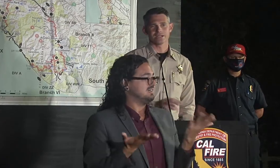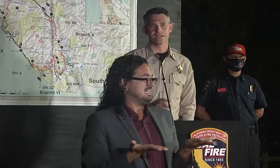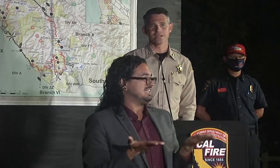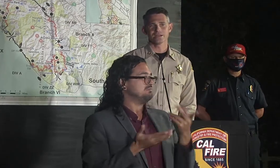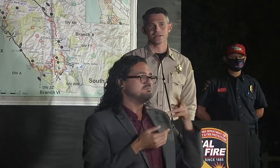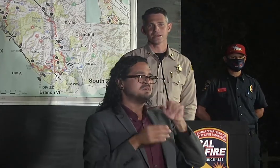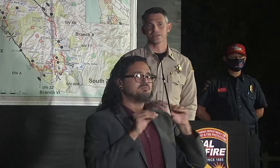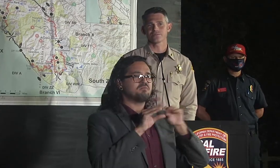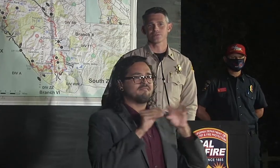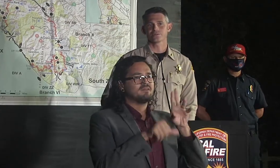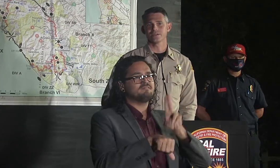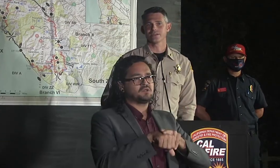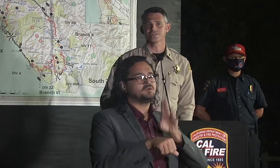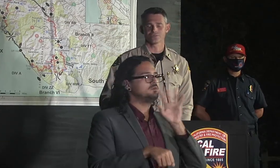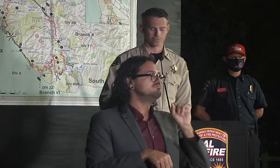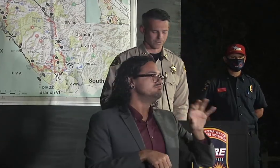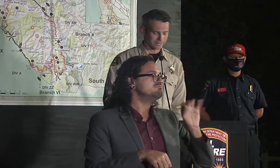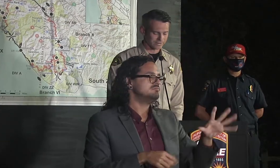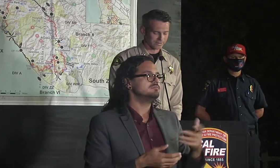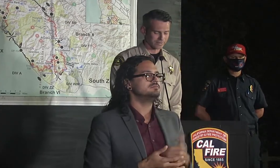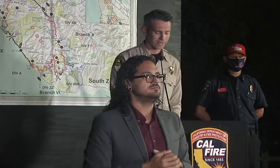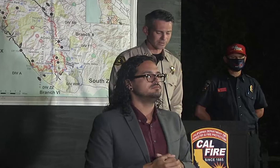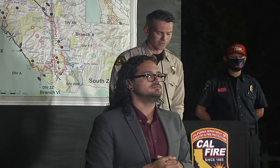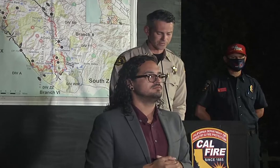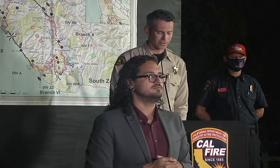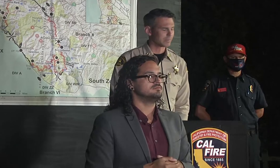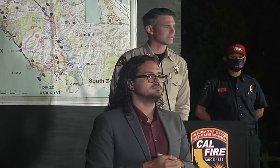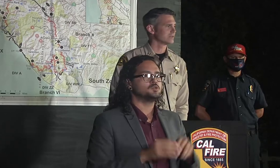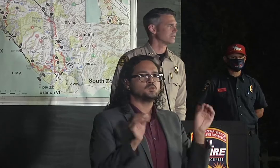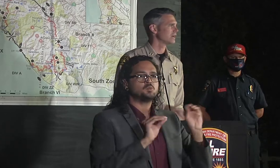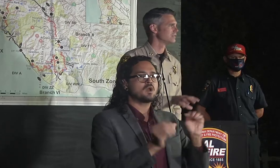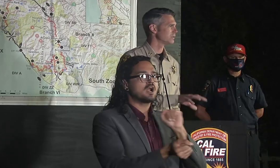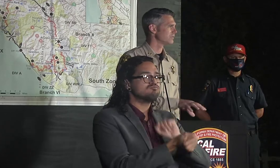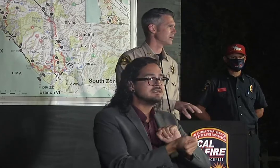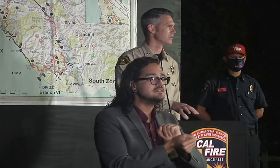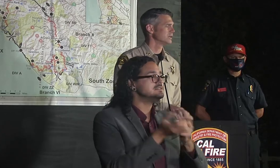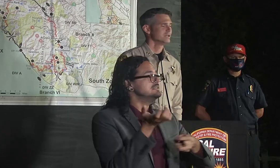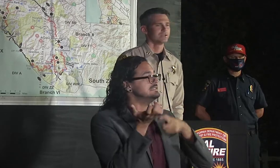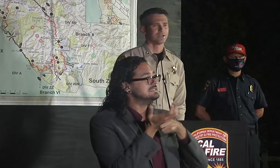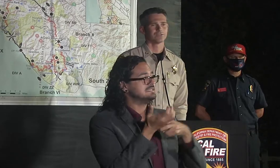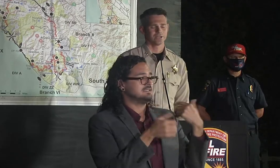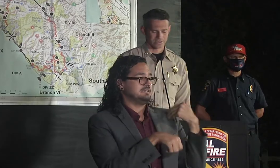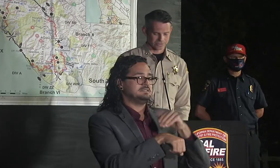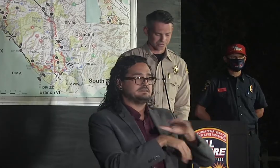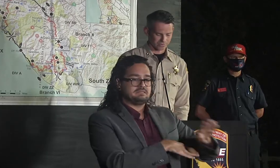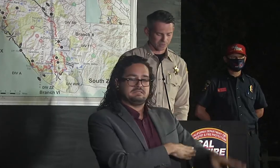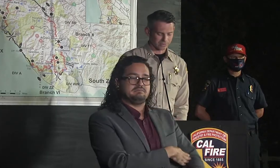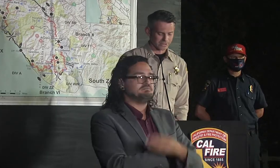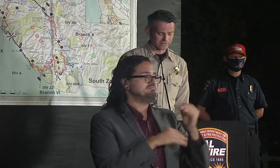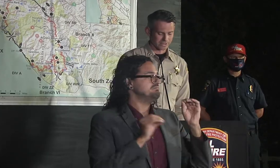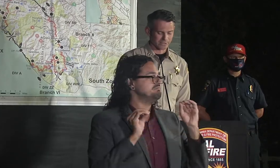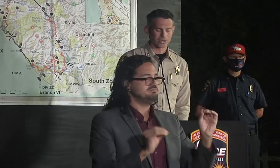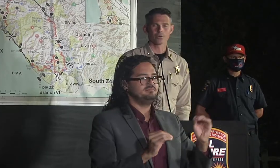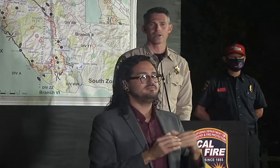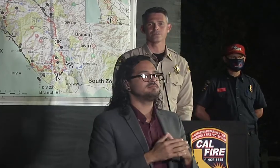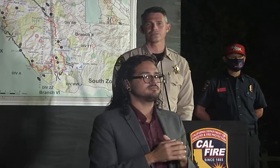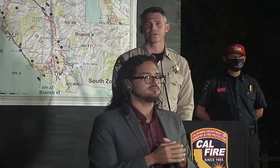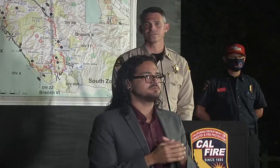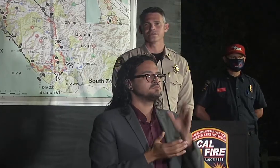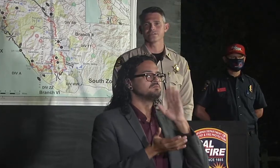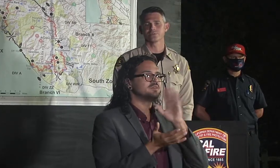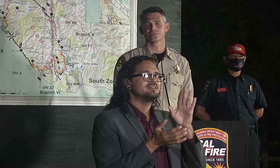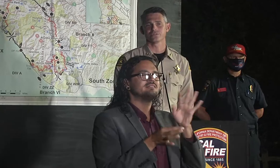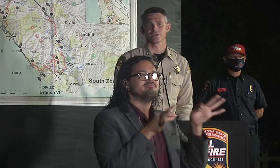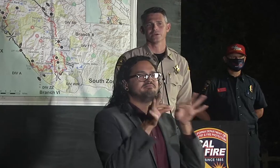front. We didn't get any further citations or arrests last night. I'll talk about the device we found yesterday here in just a moment, but no arrests